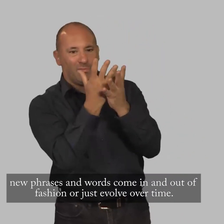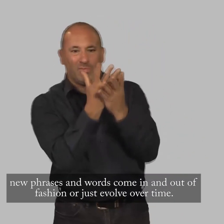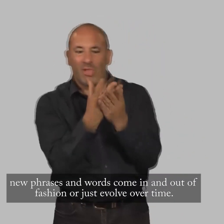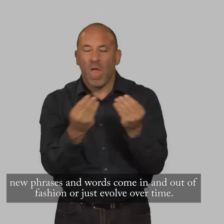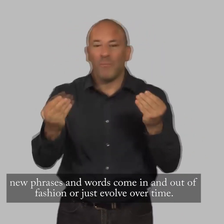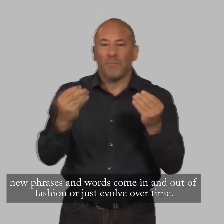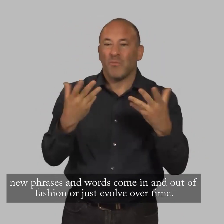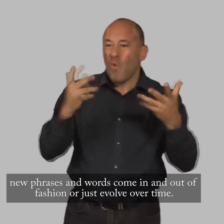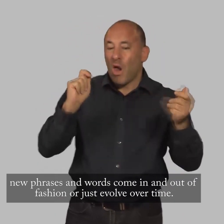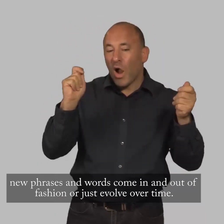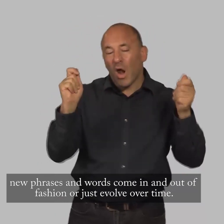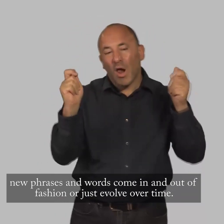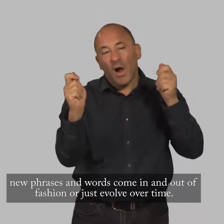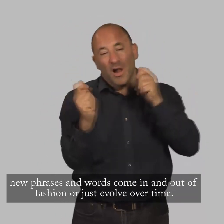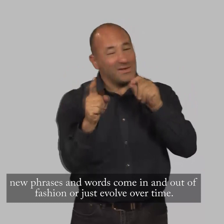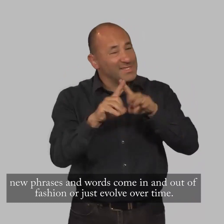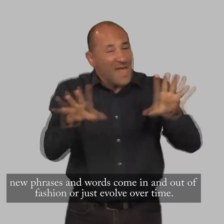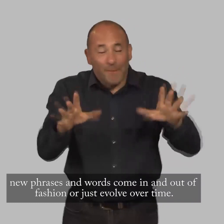just evolve over time.